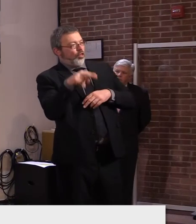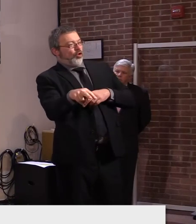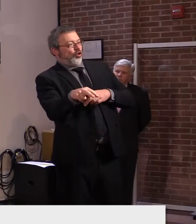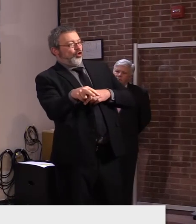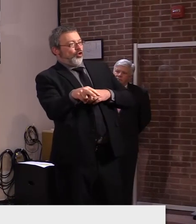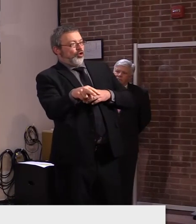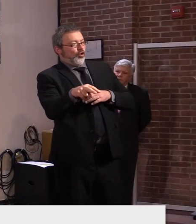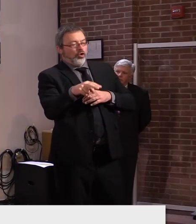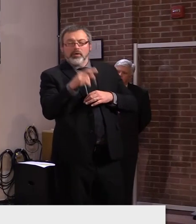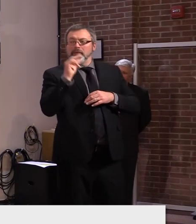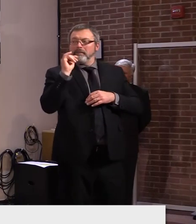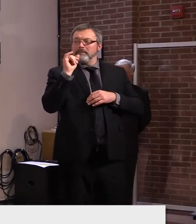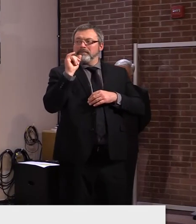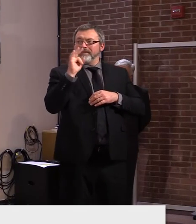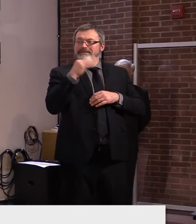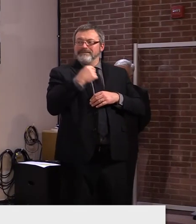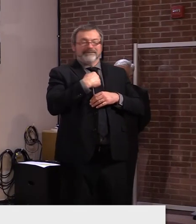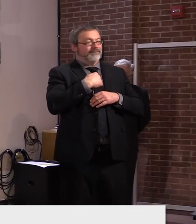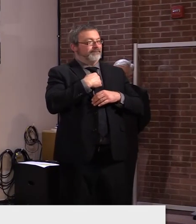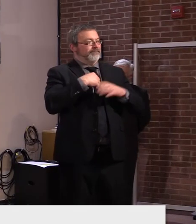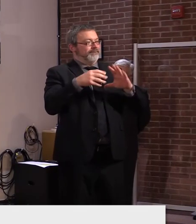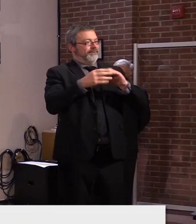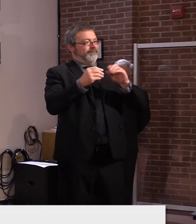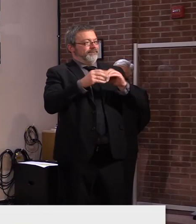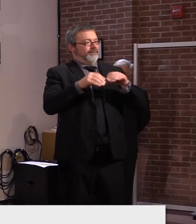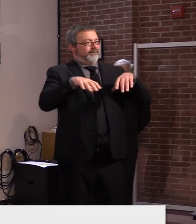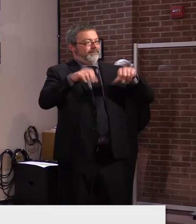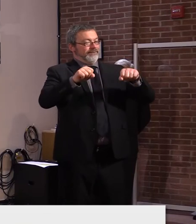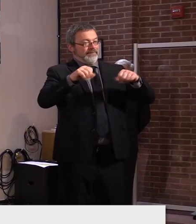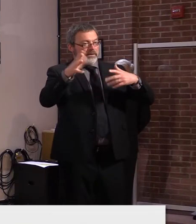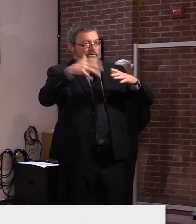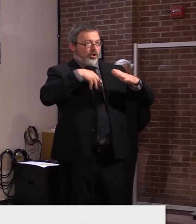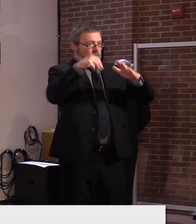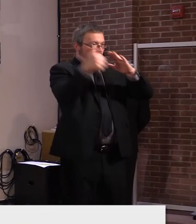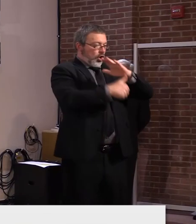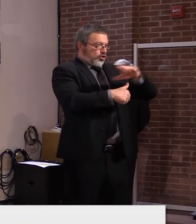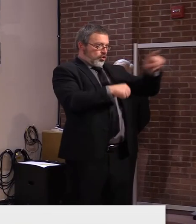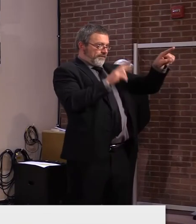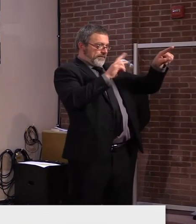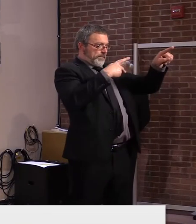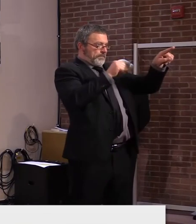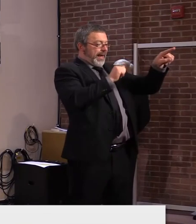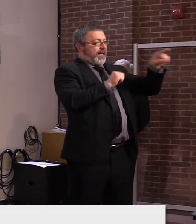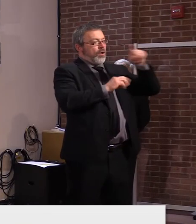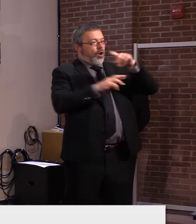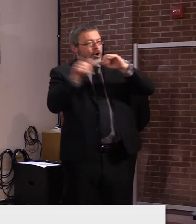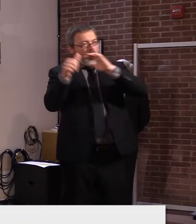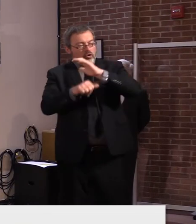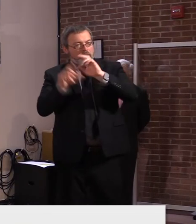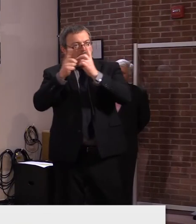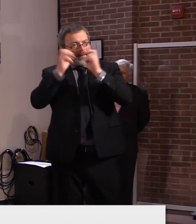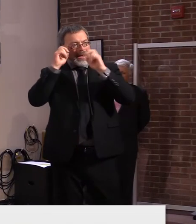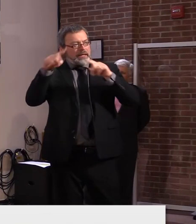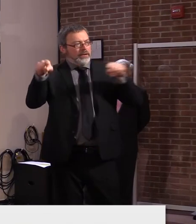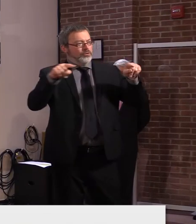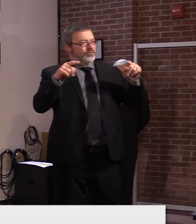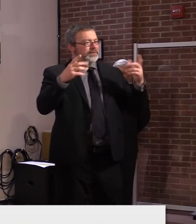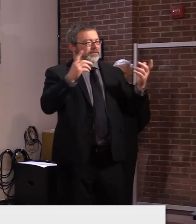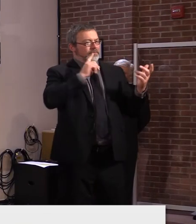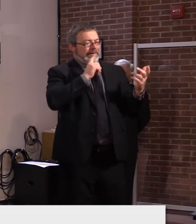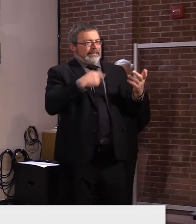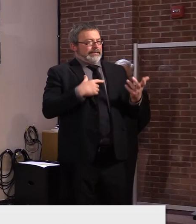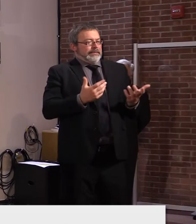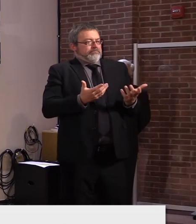provided or in this situation the VPA, if anything would have been different. We would hope so, but the